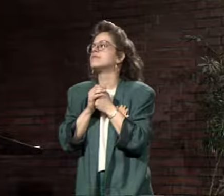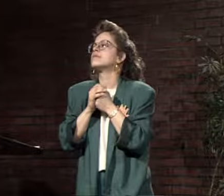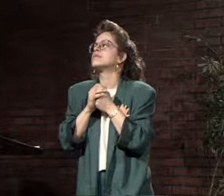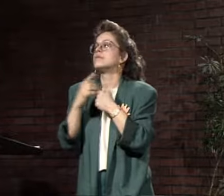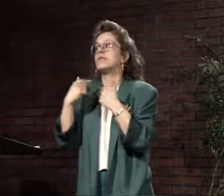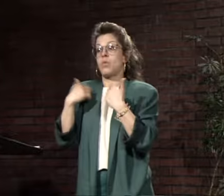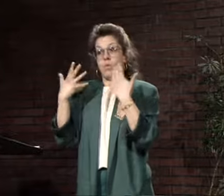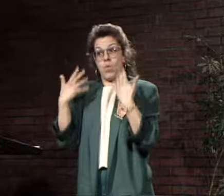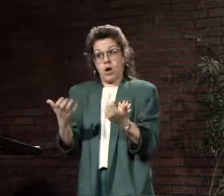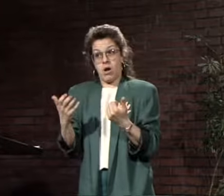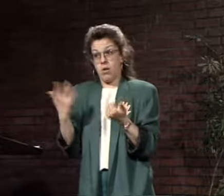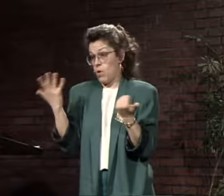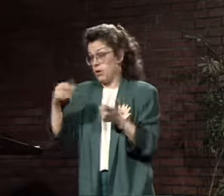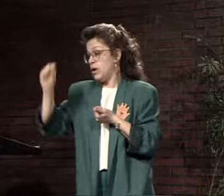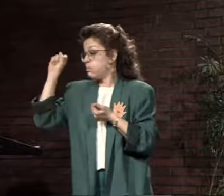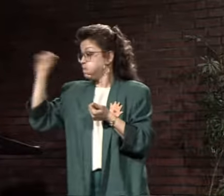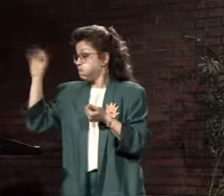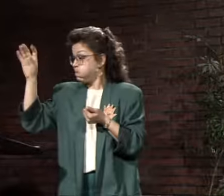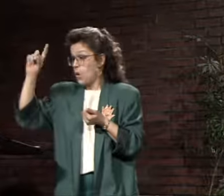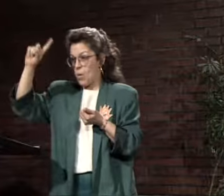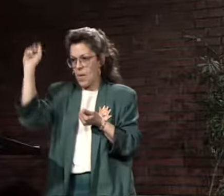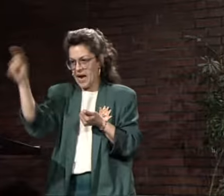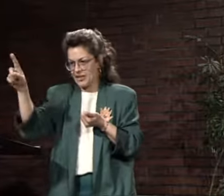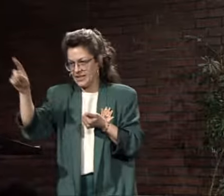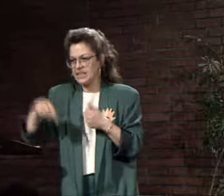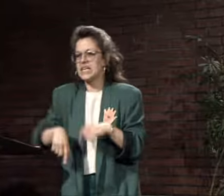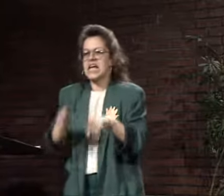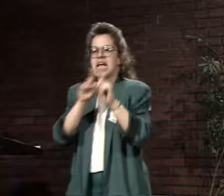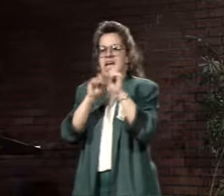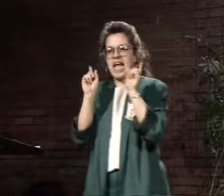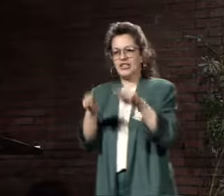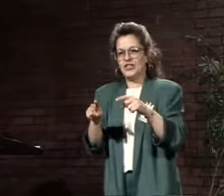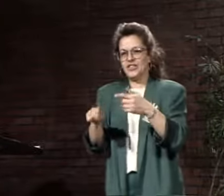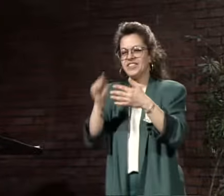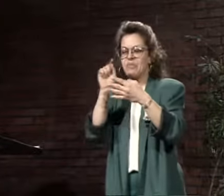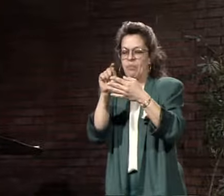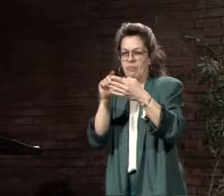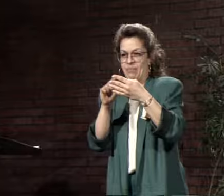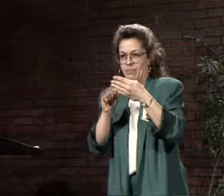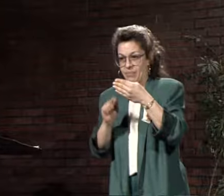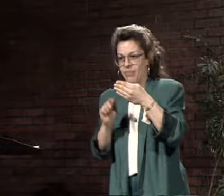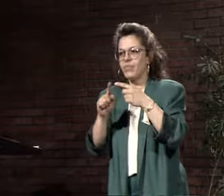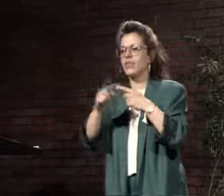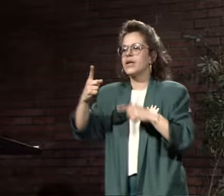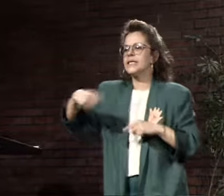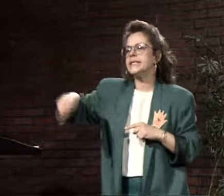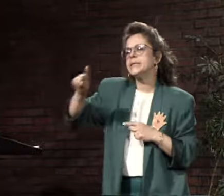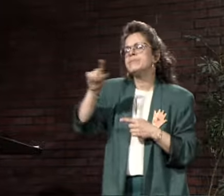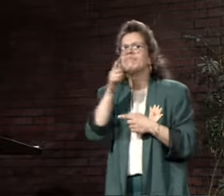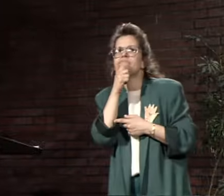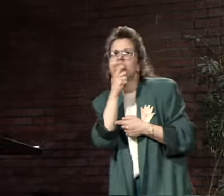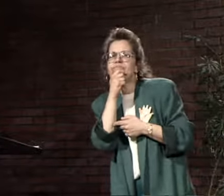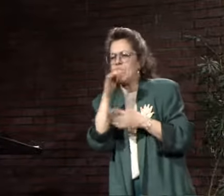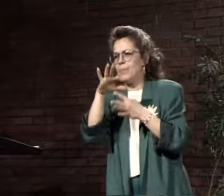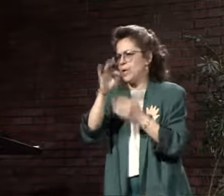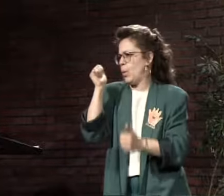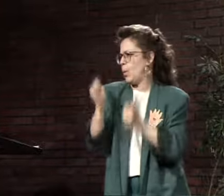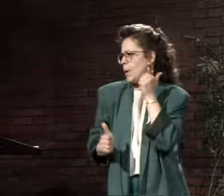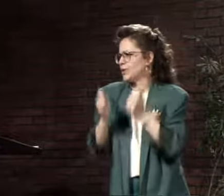with a few questions. I'm going to assign a question and give you a few answer choices.